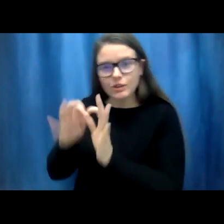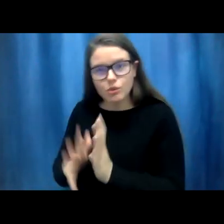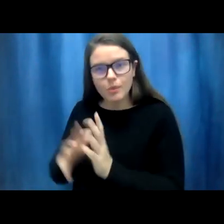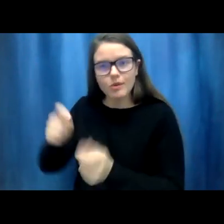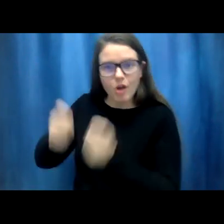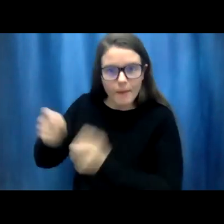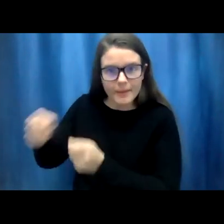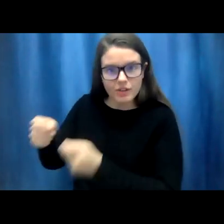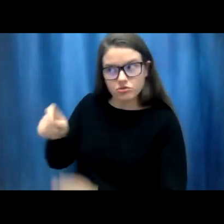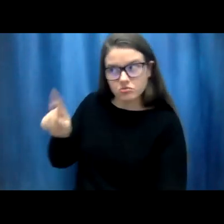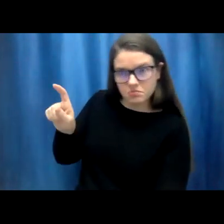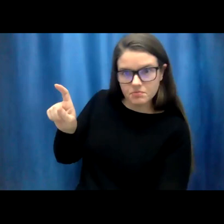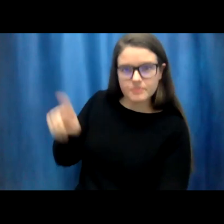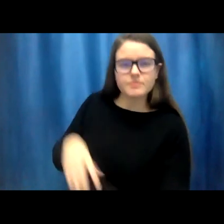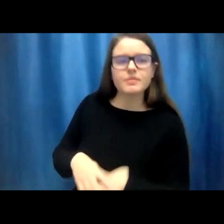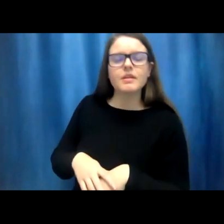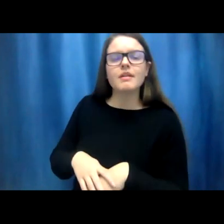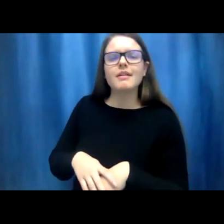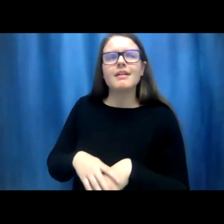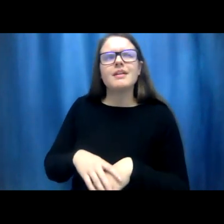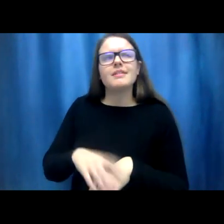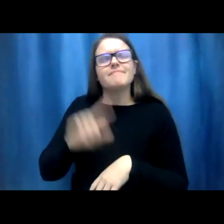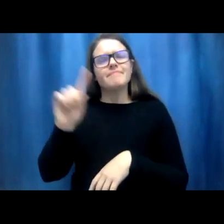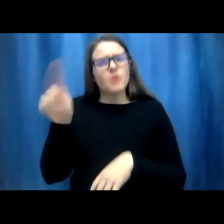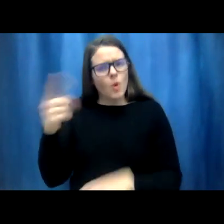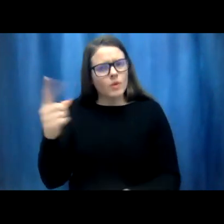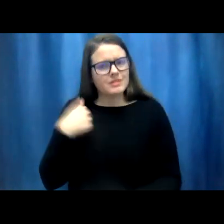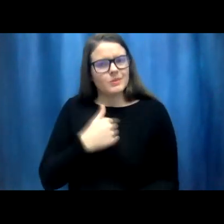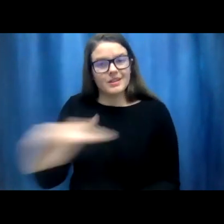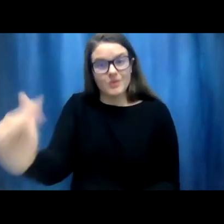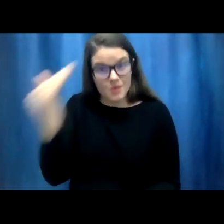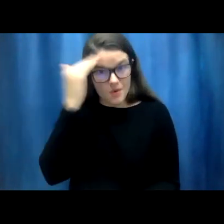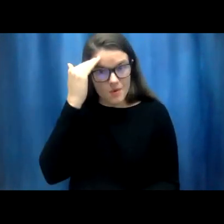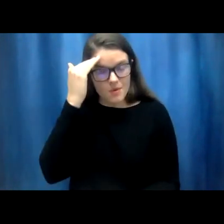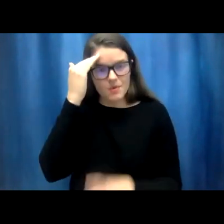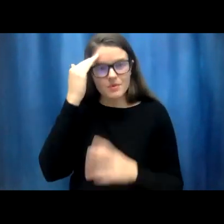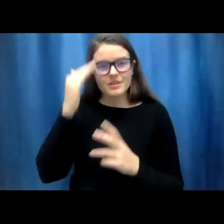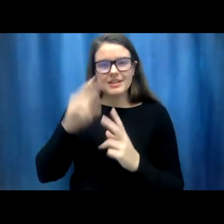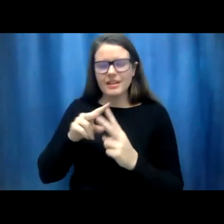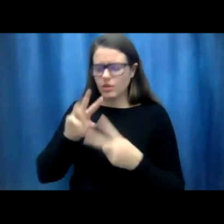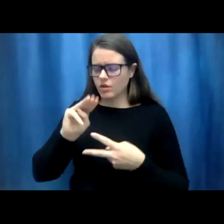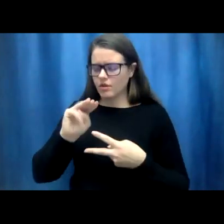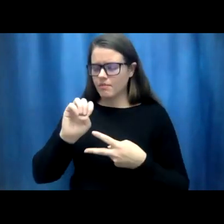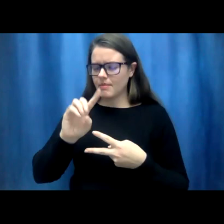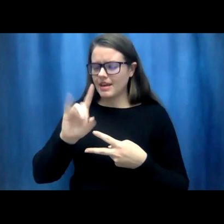accommodation. The only thing we do know is that it's either Medicare or